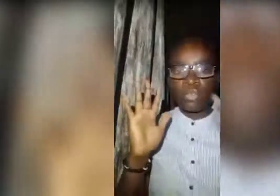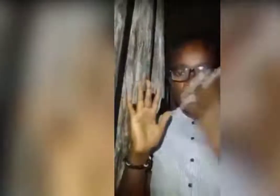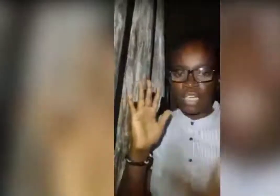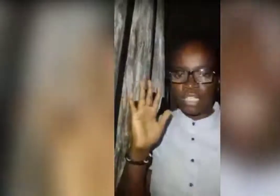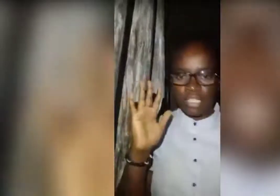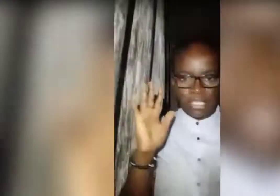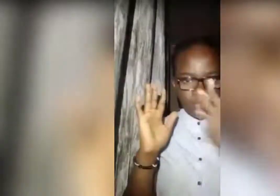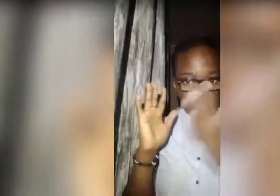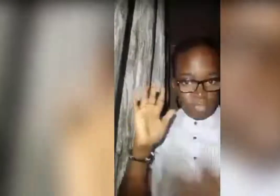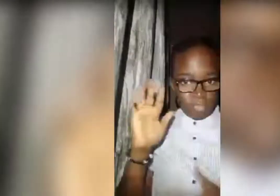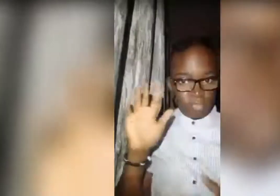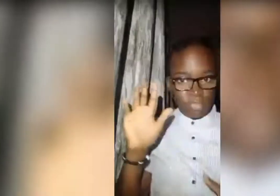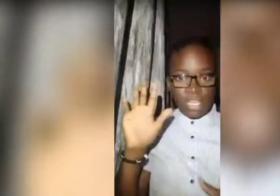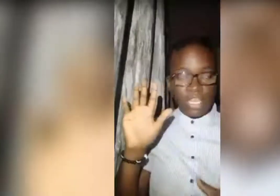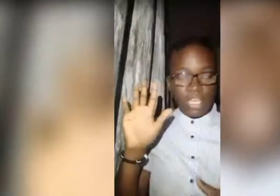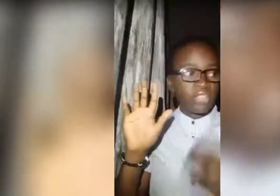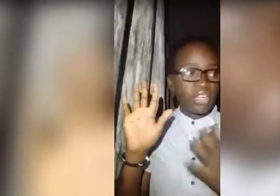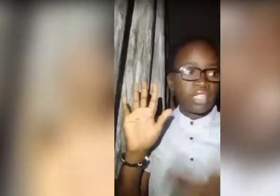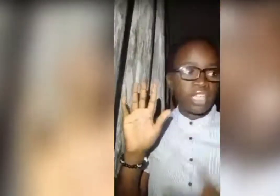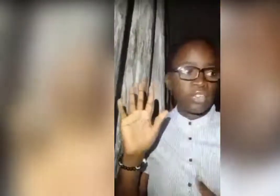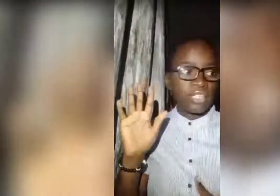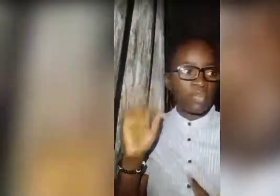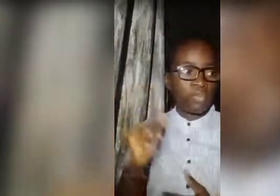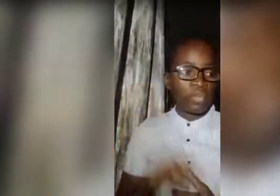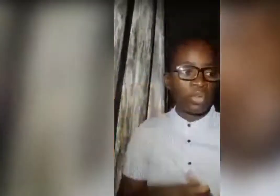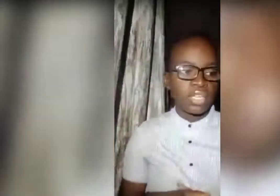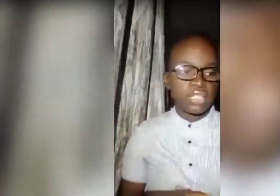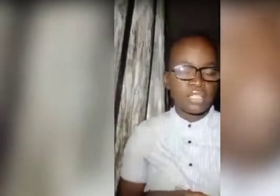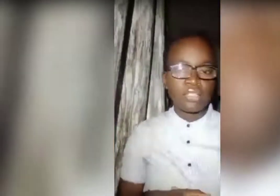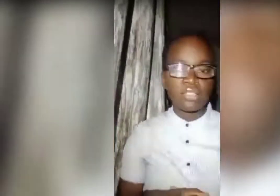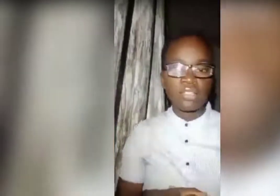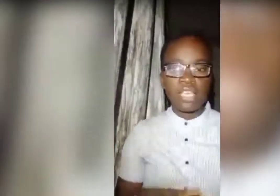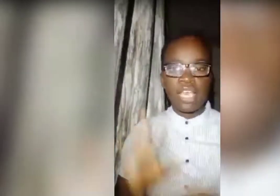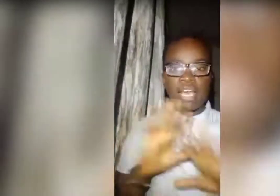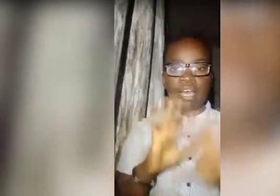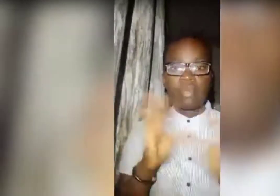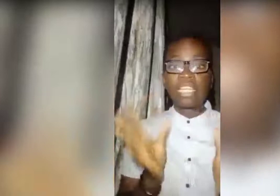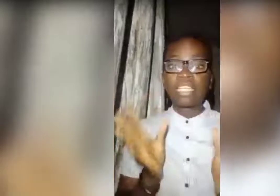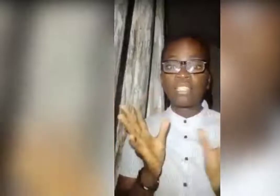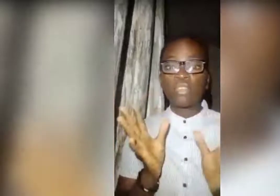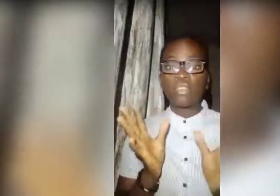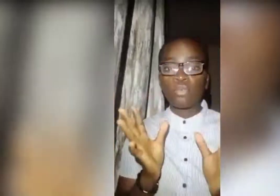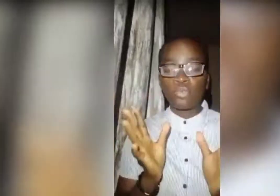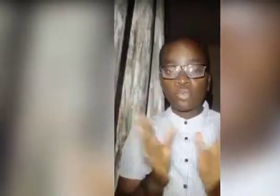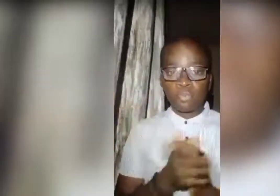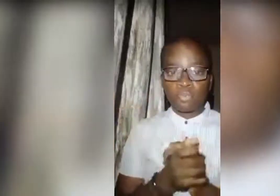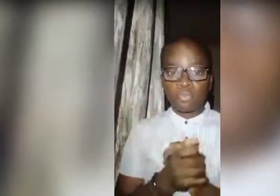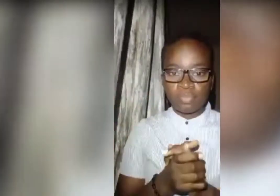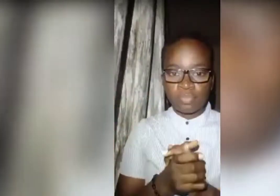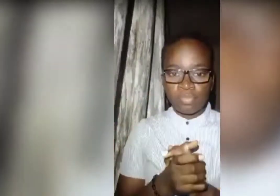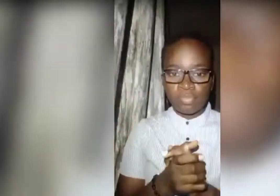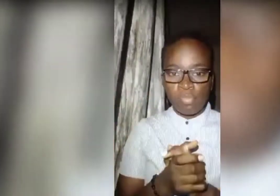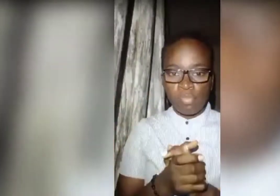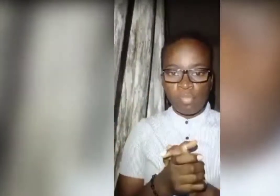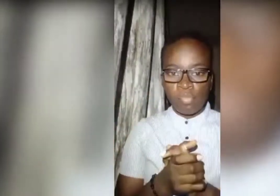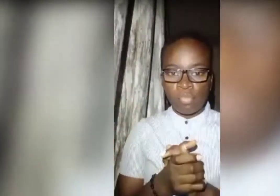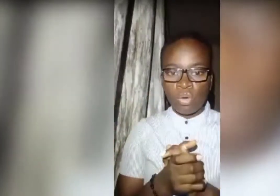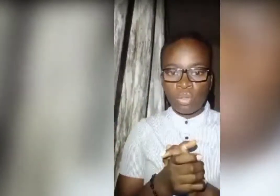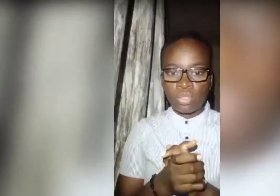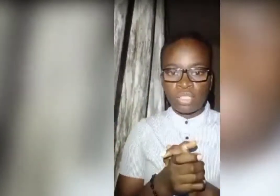all can see me. Endurance, can you see me from your end? I can see you. It's very clear.